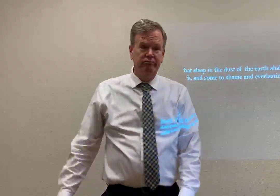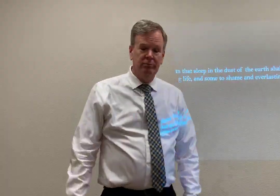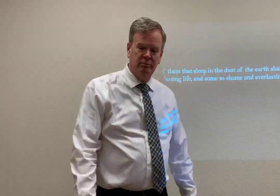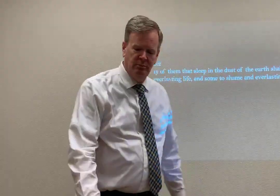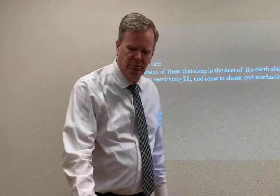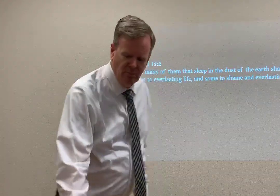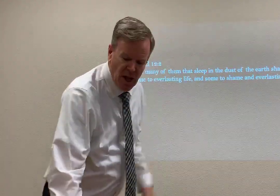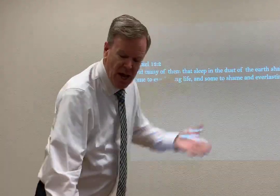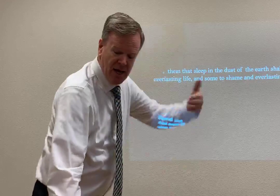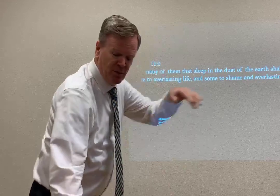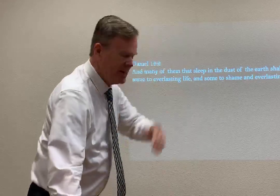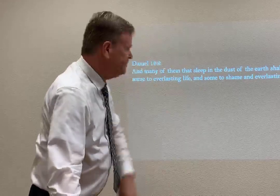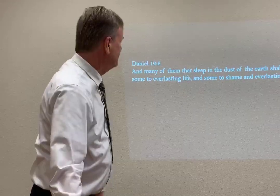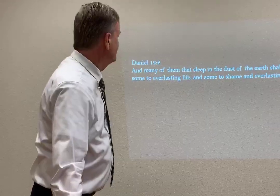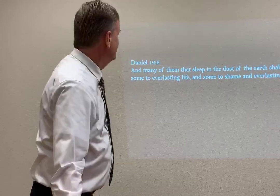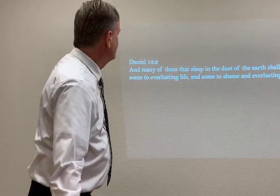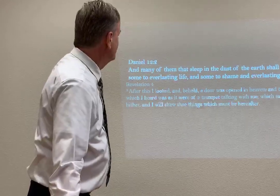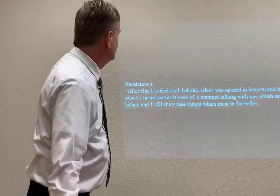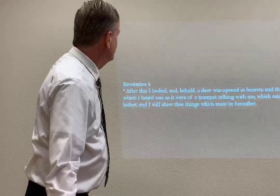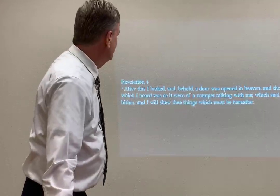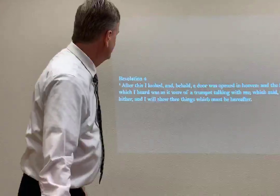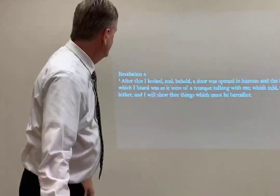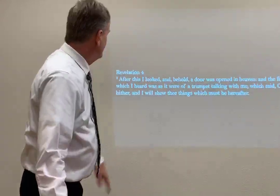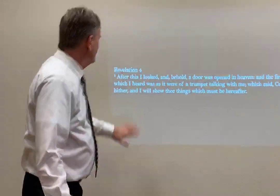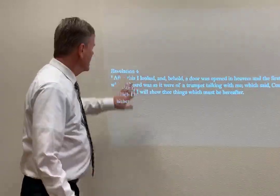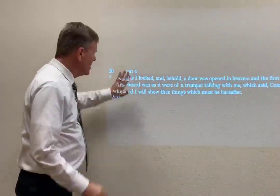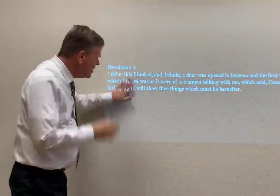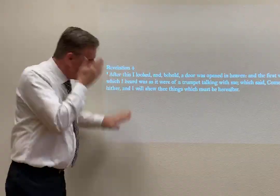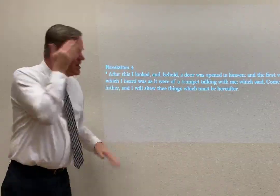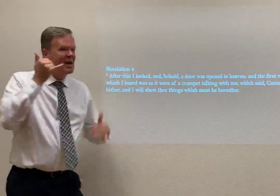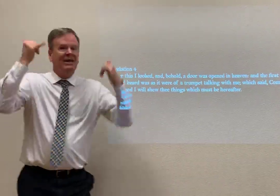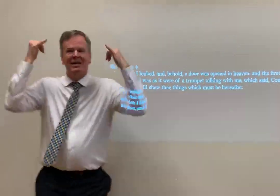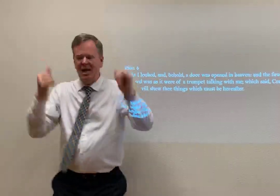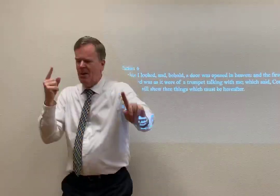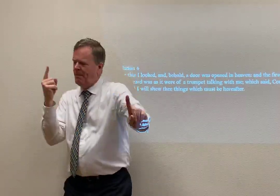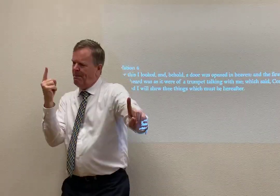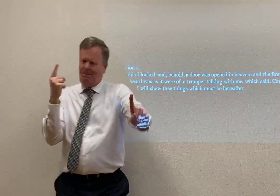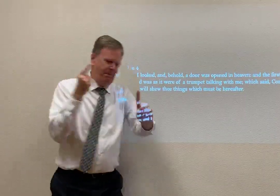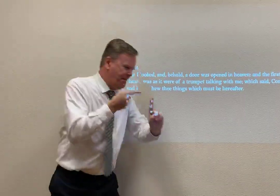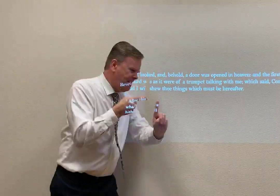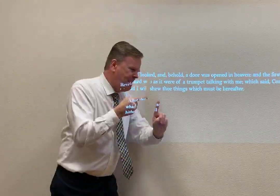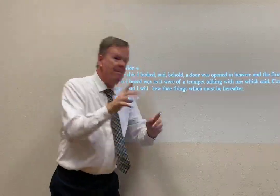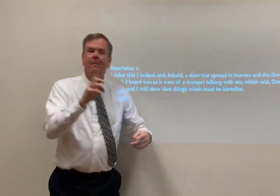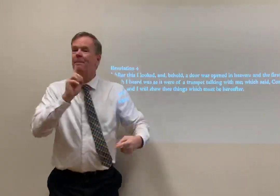you. Anyways, in Revelation chapter 4,